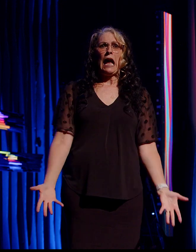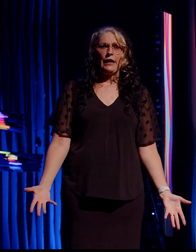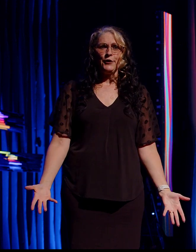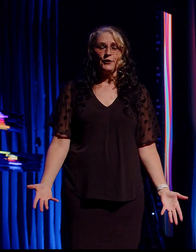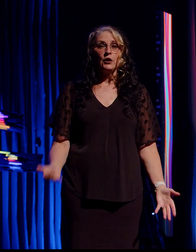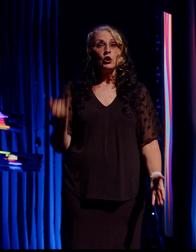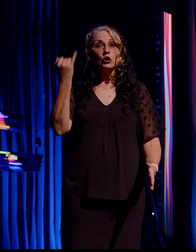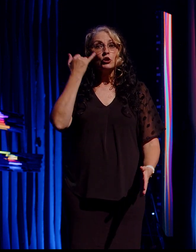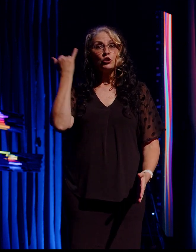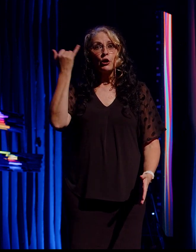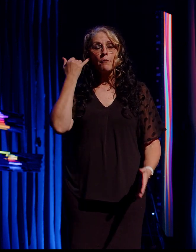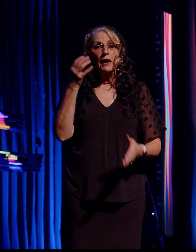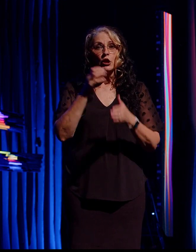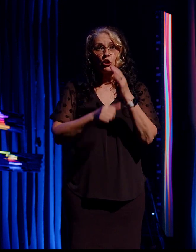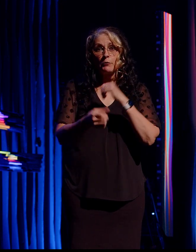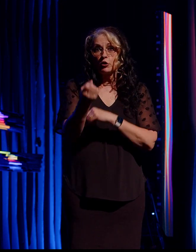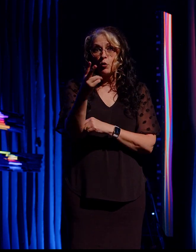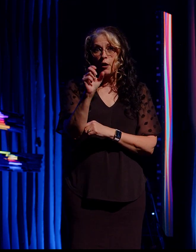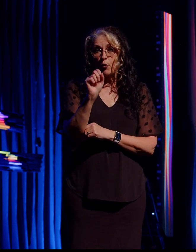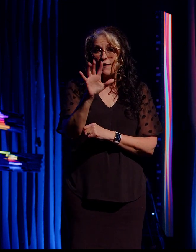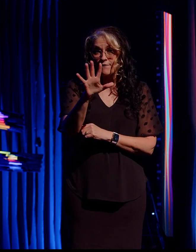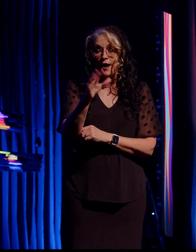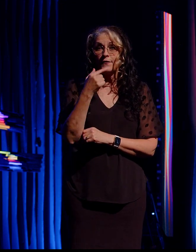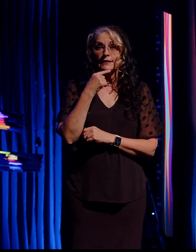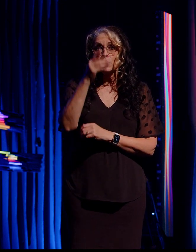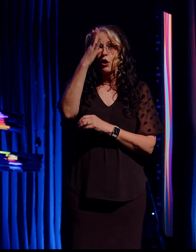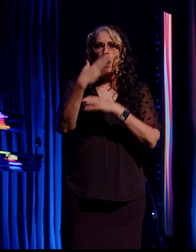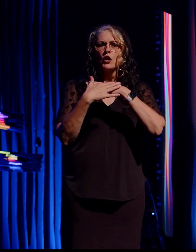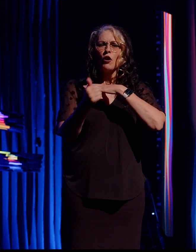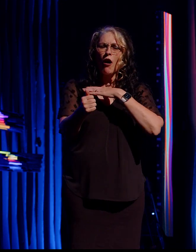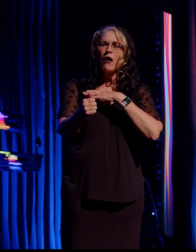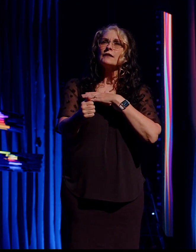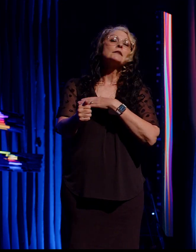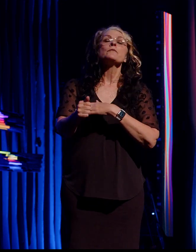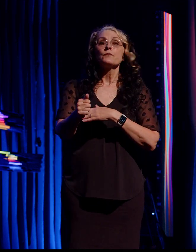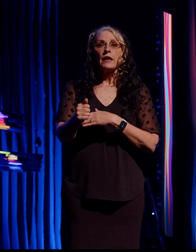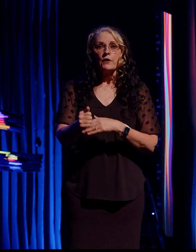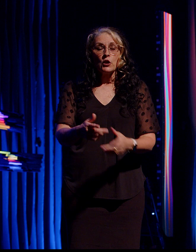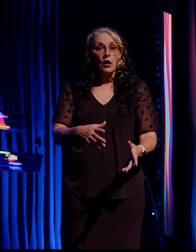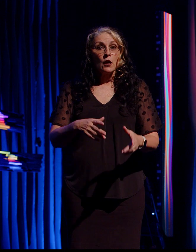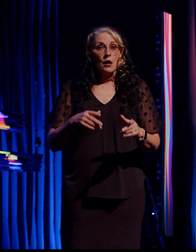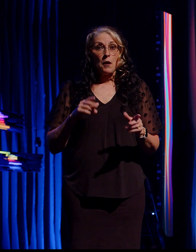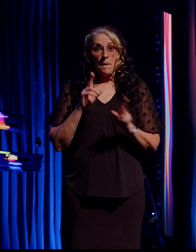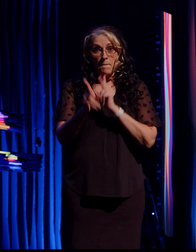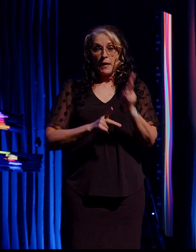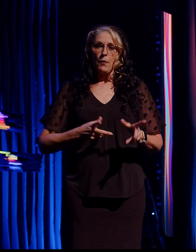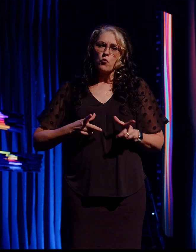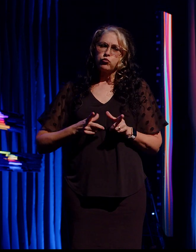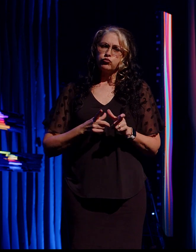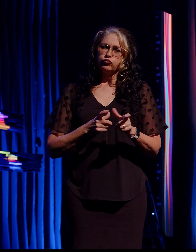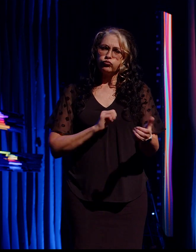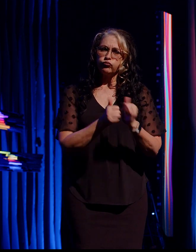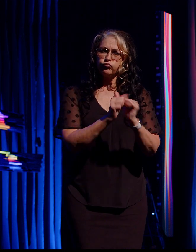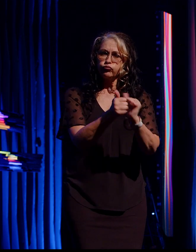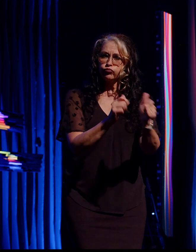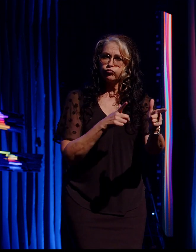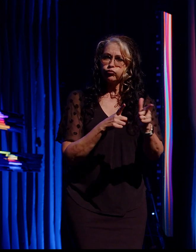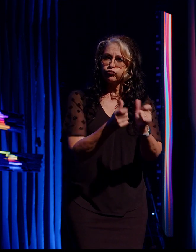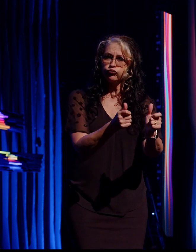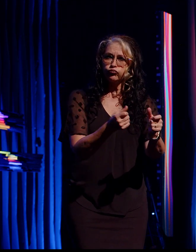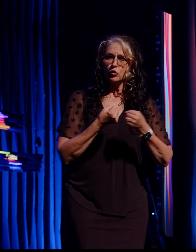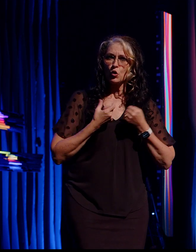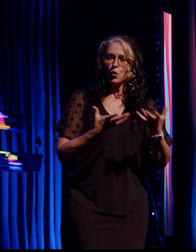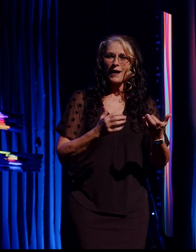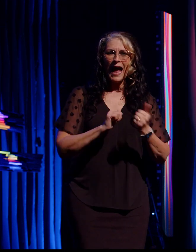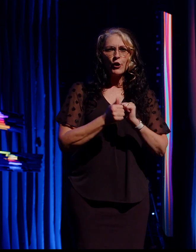verse, Jeremiah 12, 5, God calls out to Jeremiah, if you've raced with men on foot and they have worn you out, how